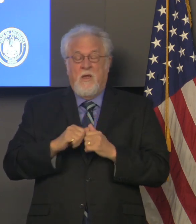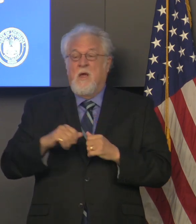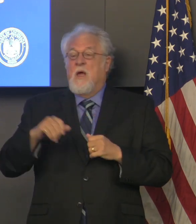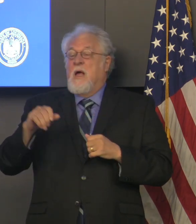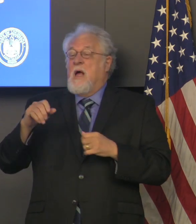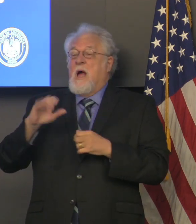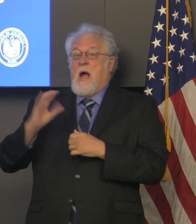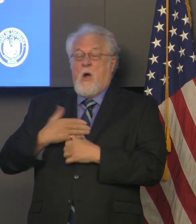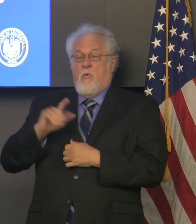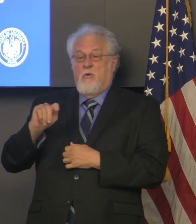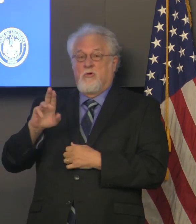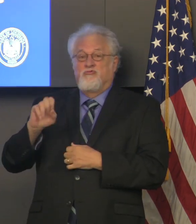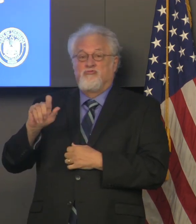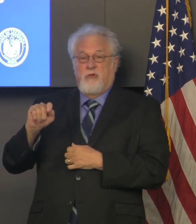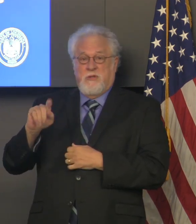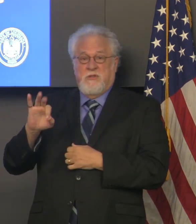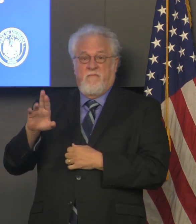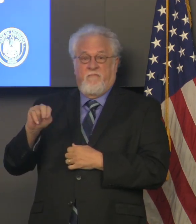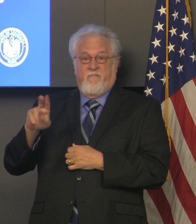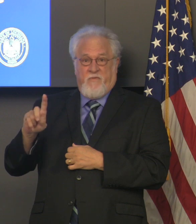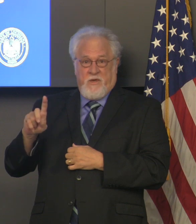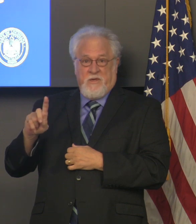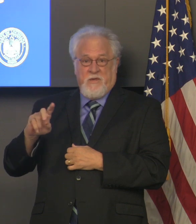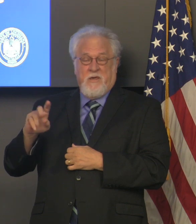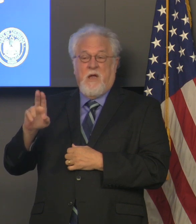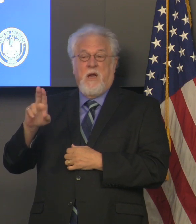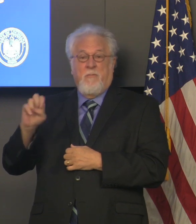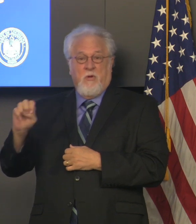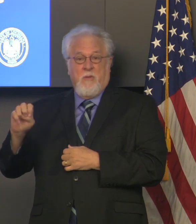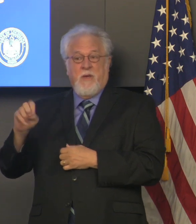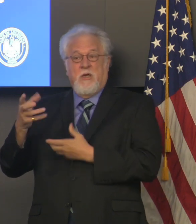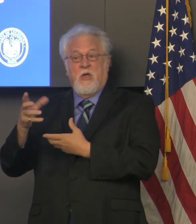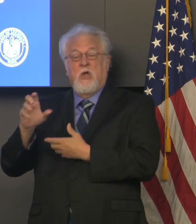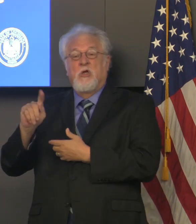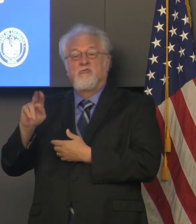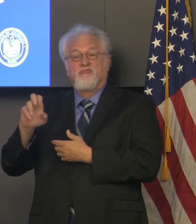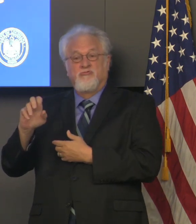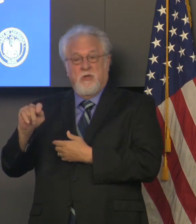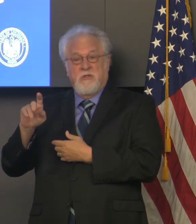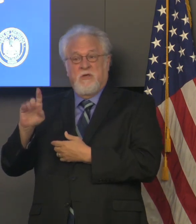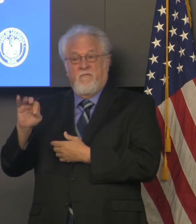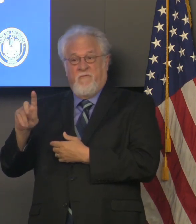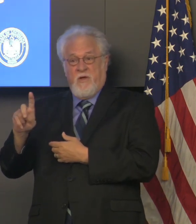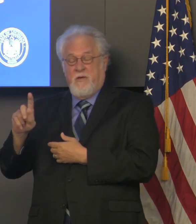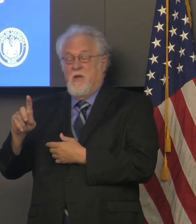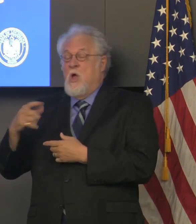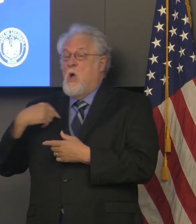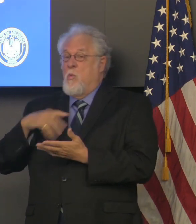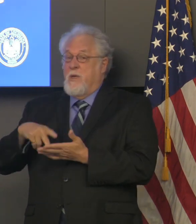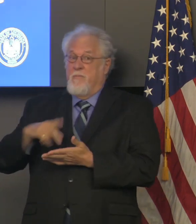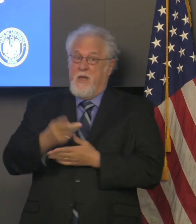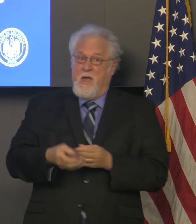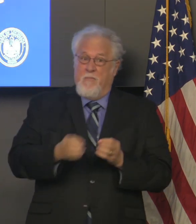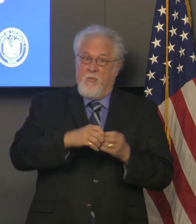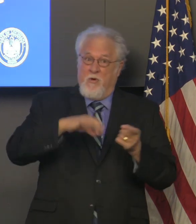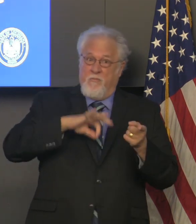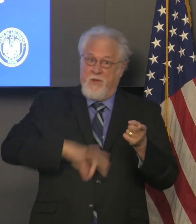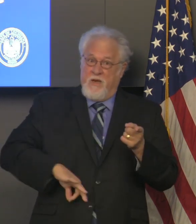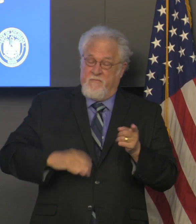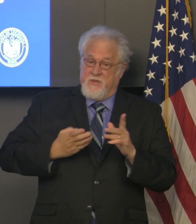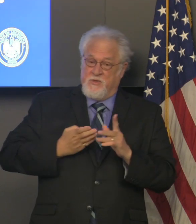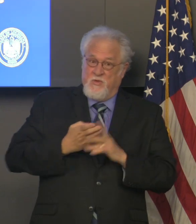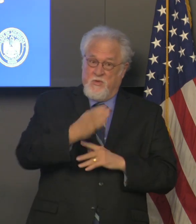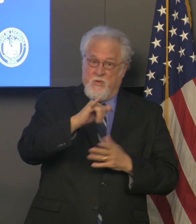Insurance Trust Fund. And over time, when you pay out more benefits, as we obviously have been doing throughout the course